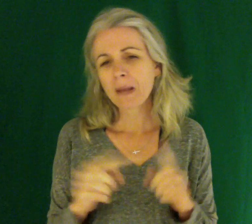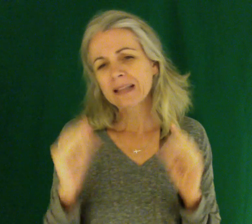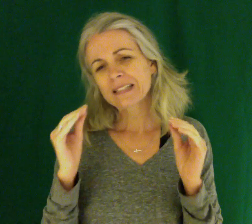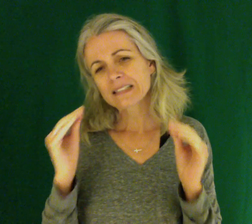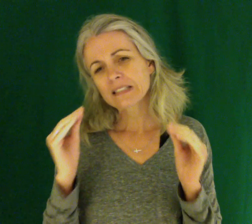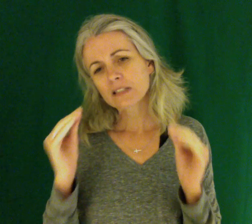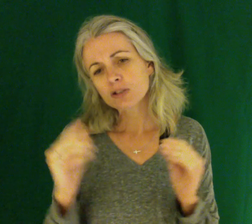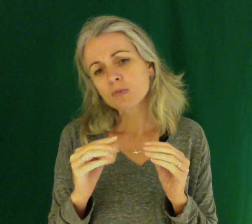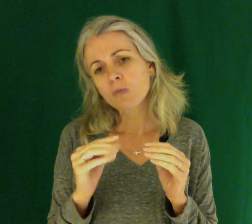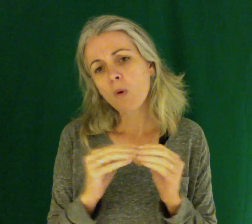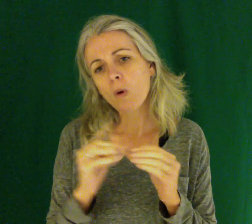about